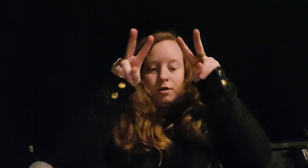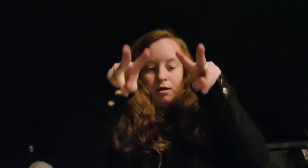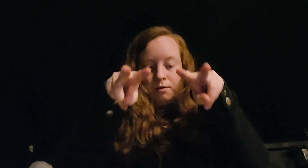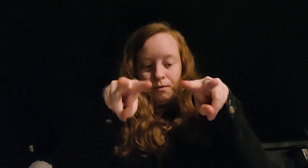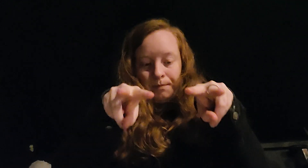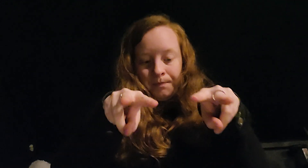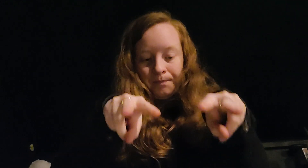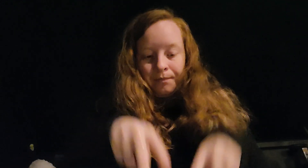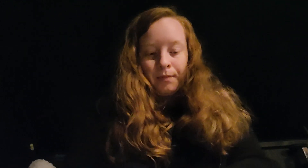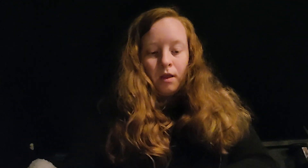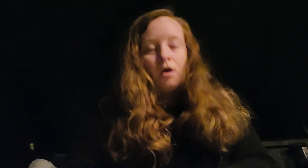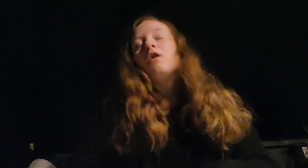below.